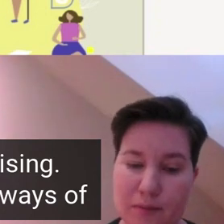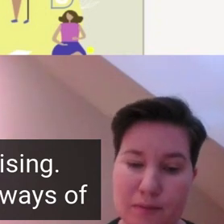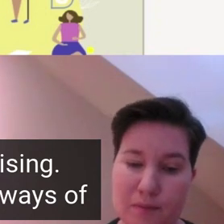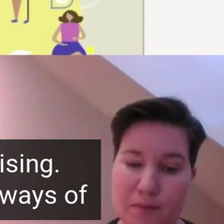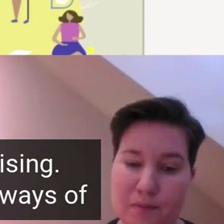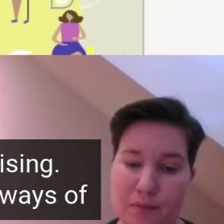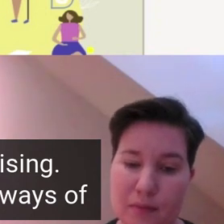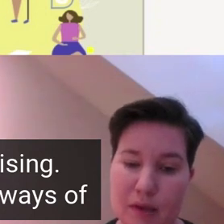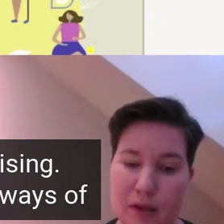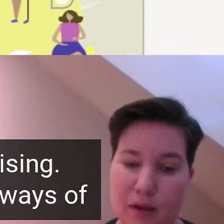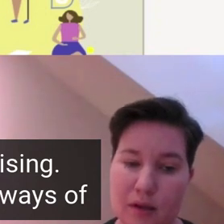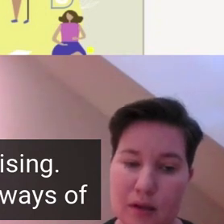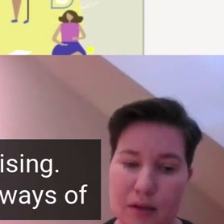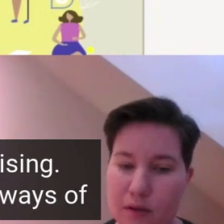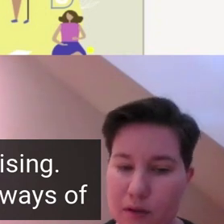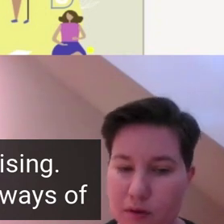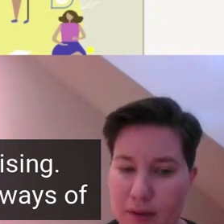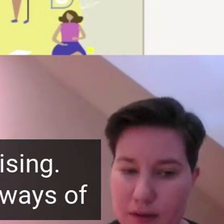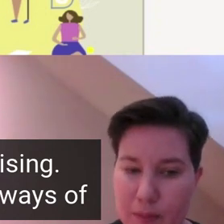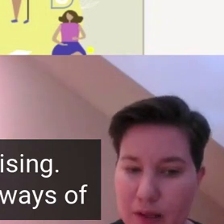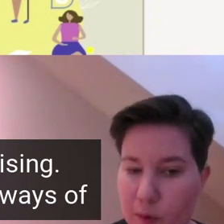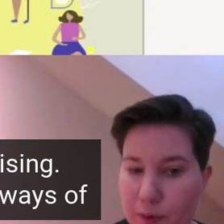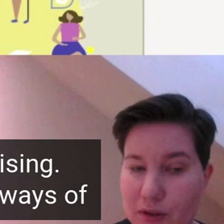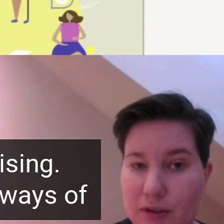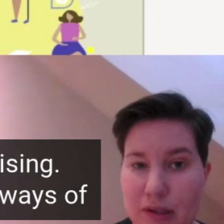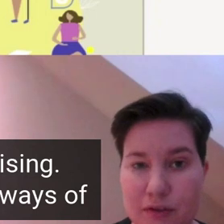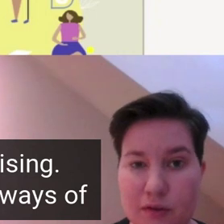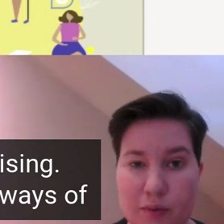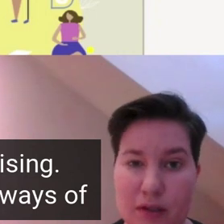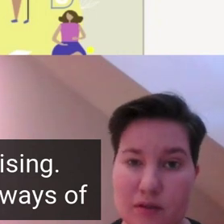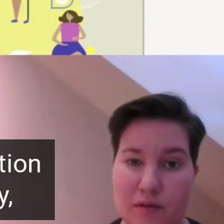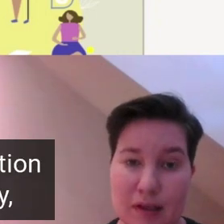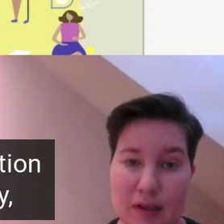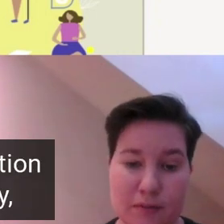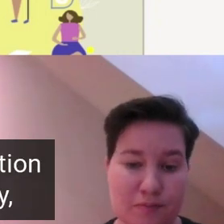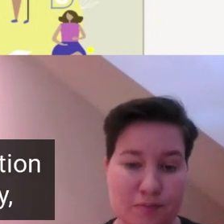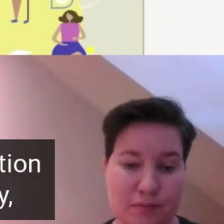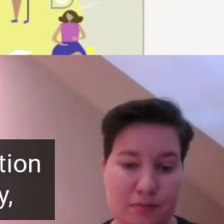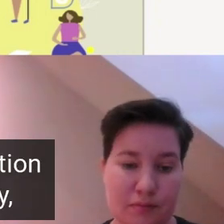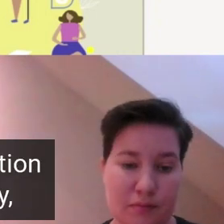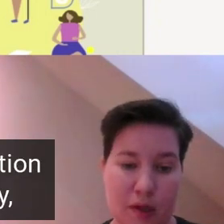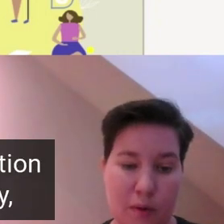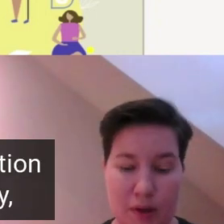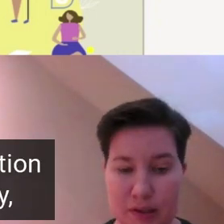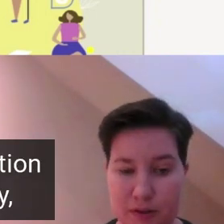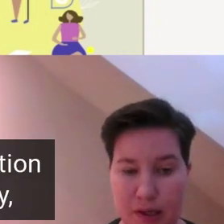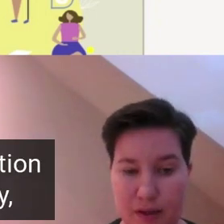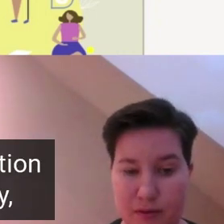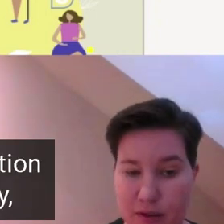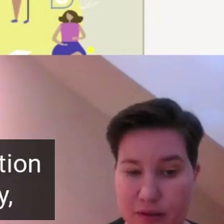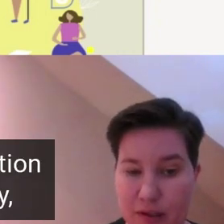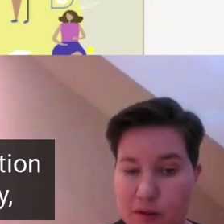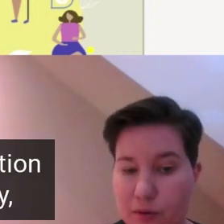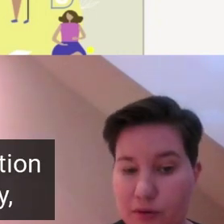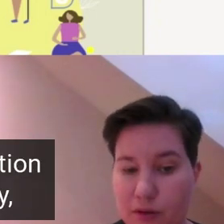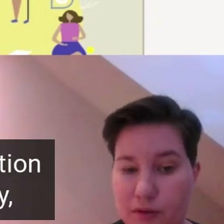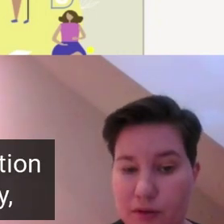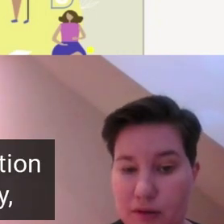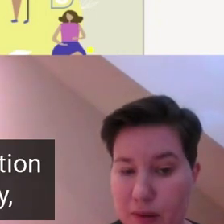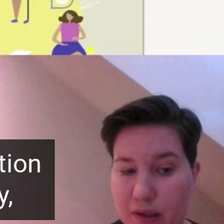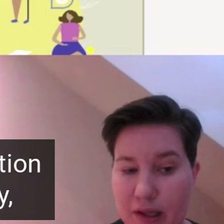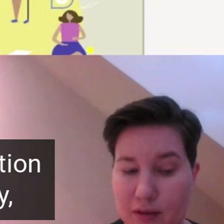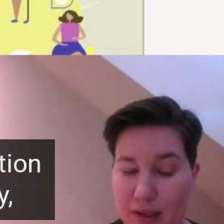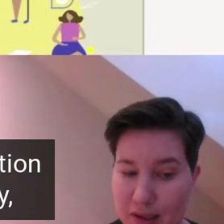organizing. This also means being open to different ways of thinking. While DSUK as an organization holds on